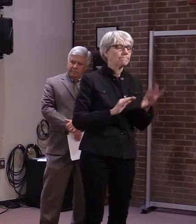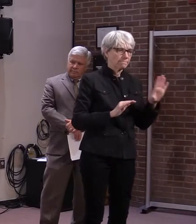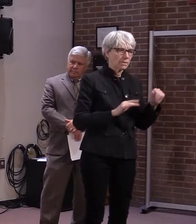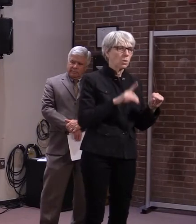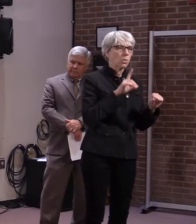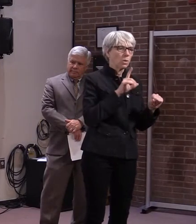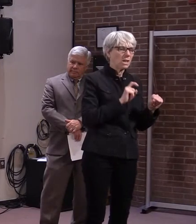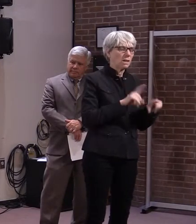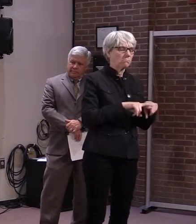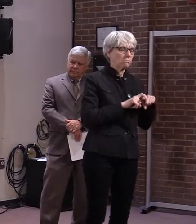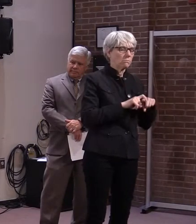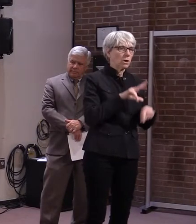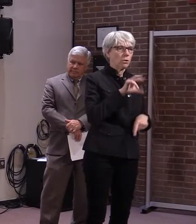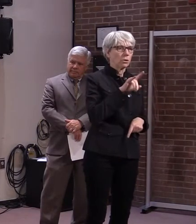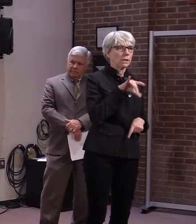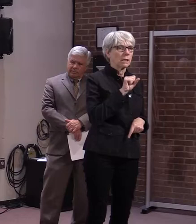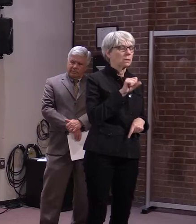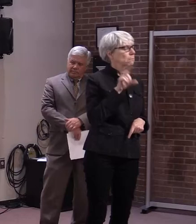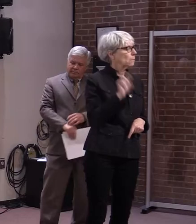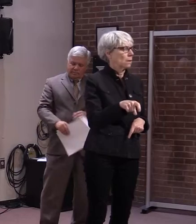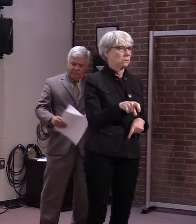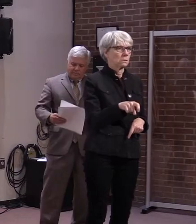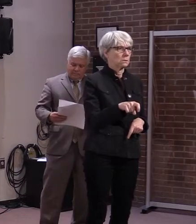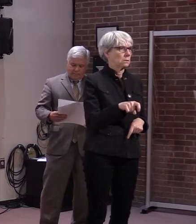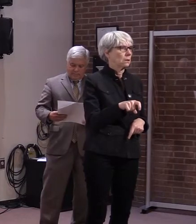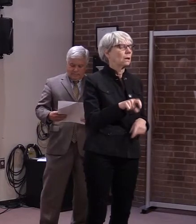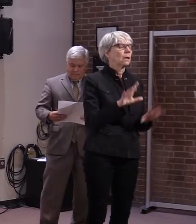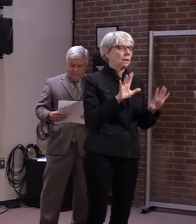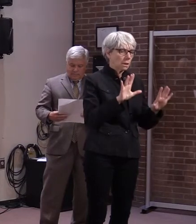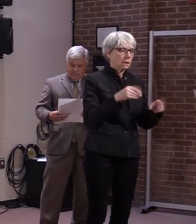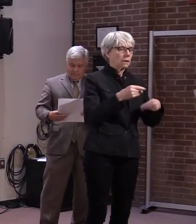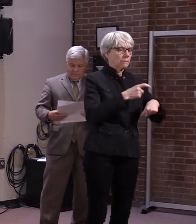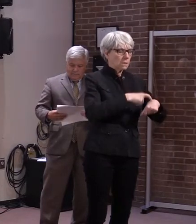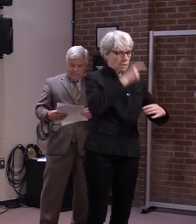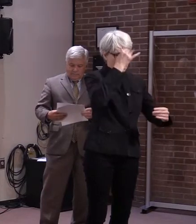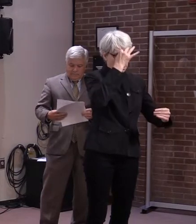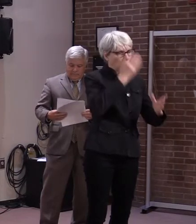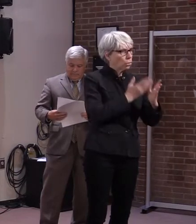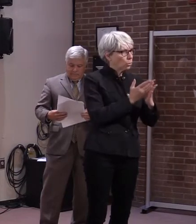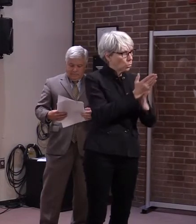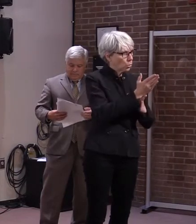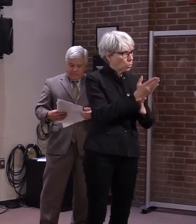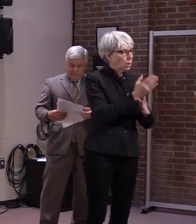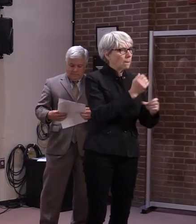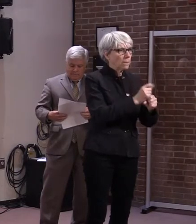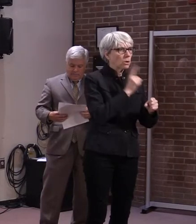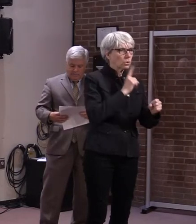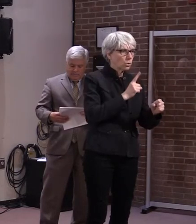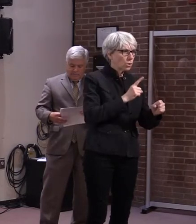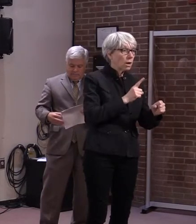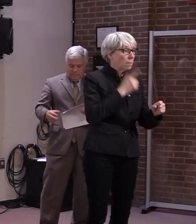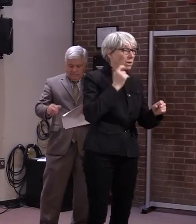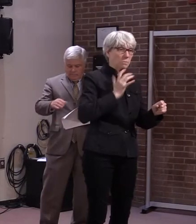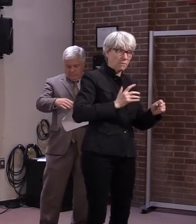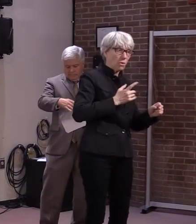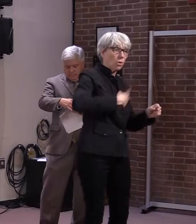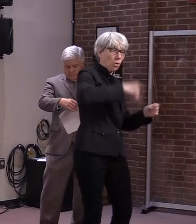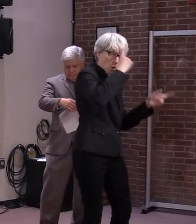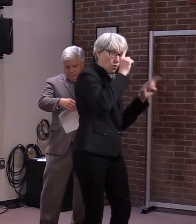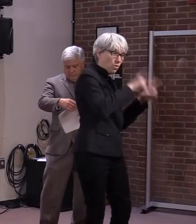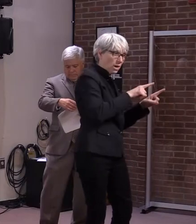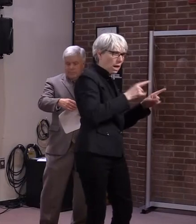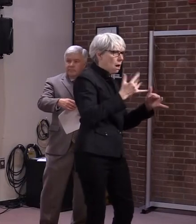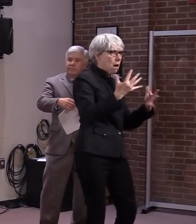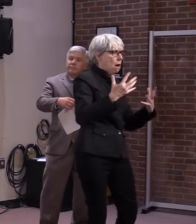a 30-day pause to reflect on getting everyone back on the same page. It will give us